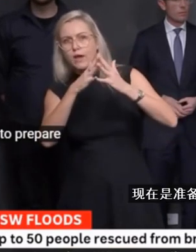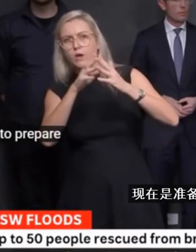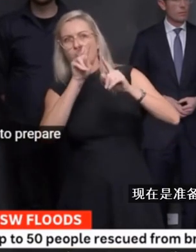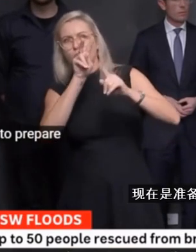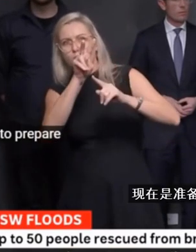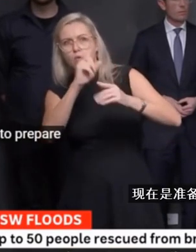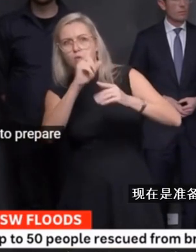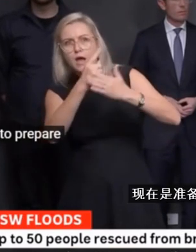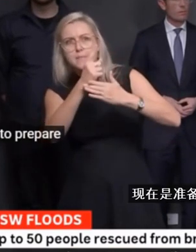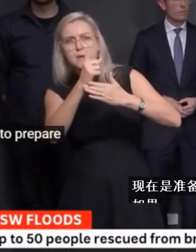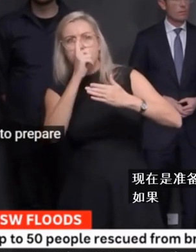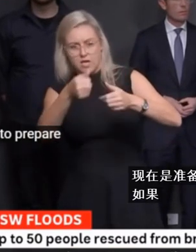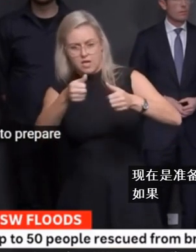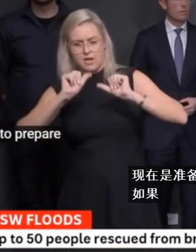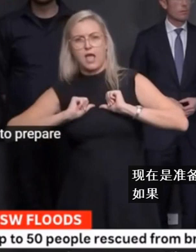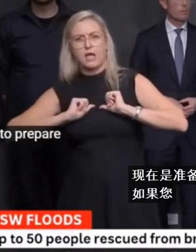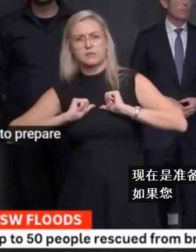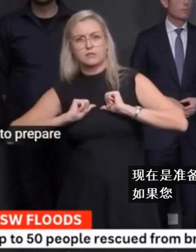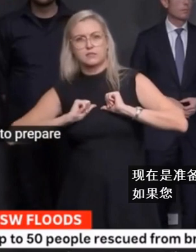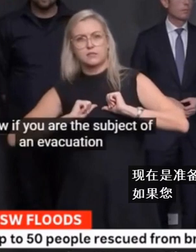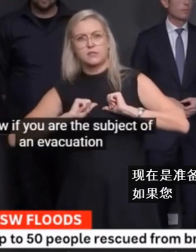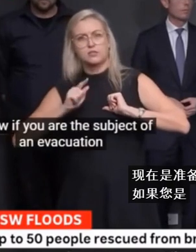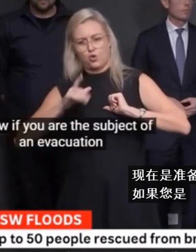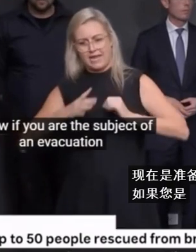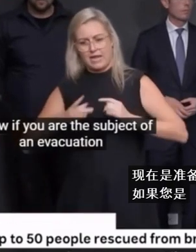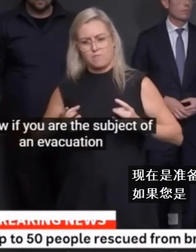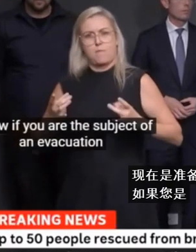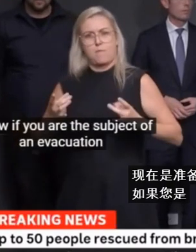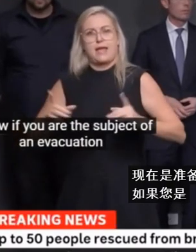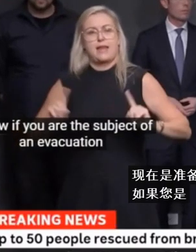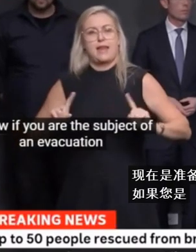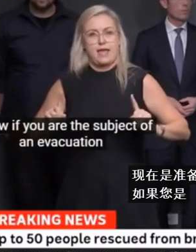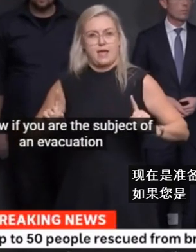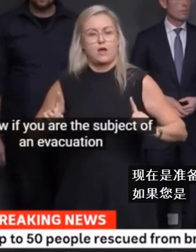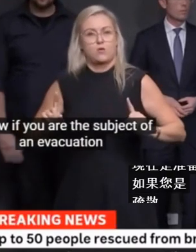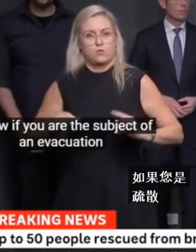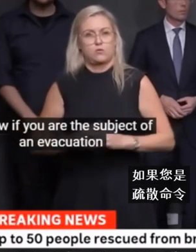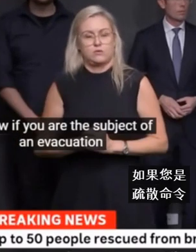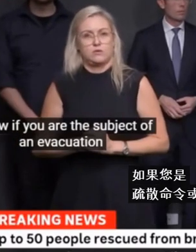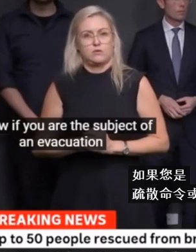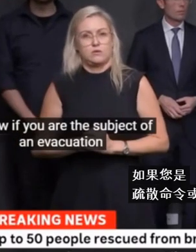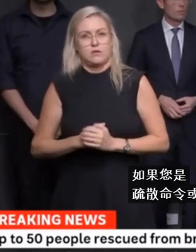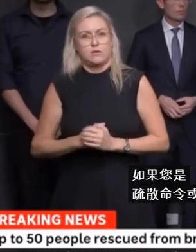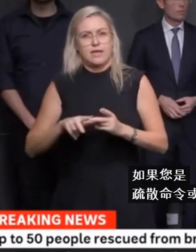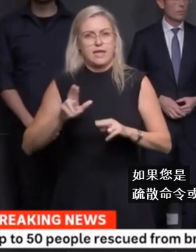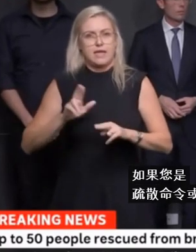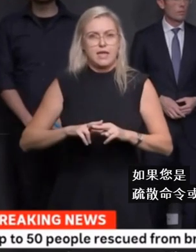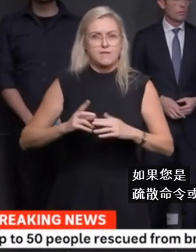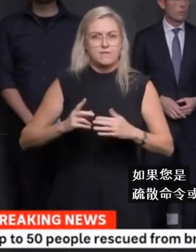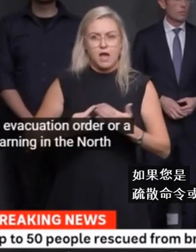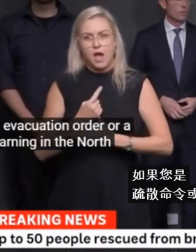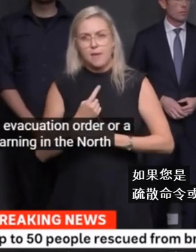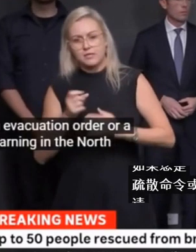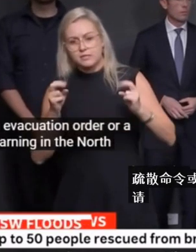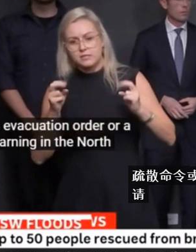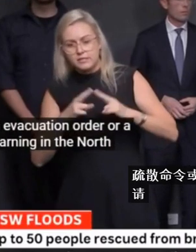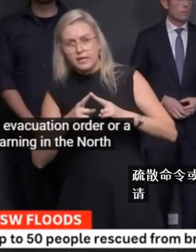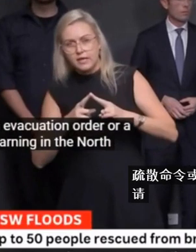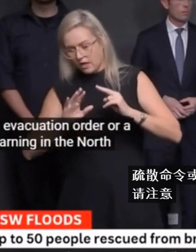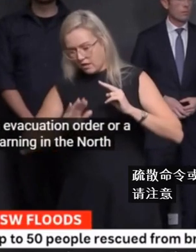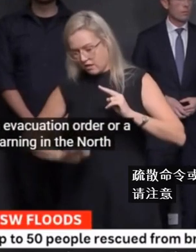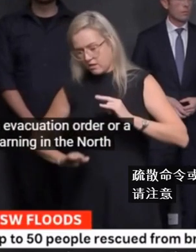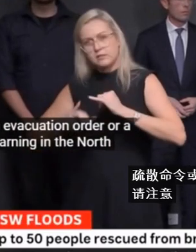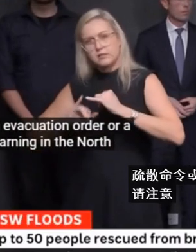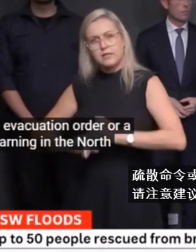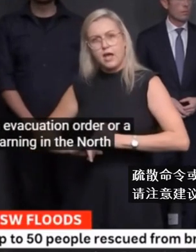is now. If you are the subject of an evacuation order or a warning in the